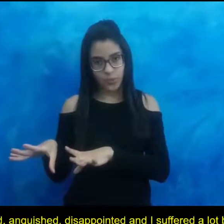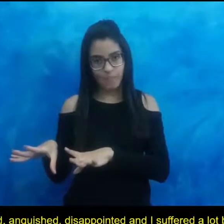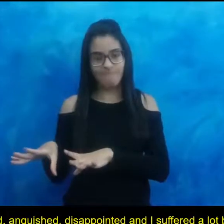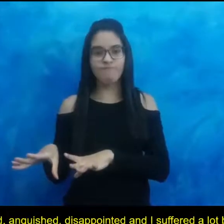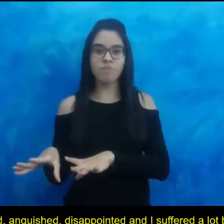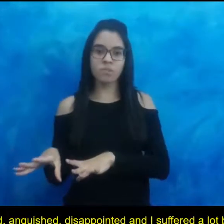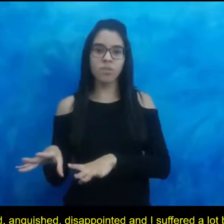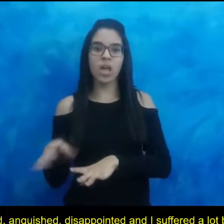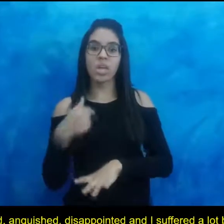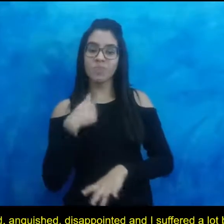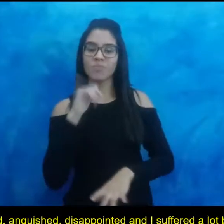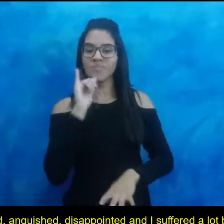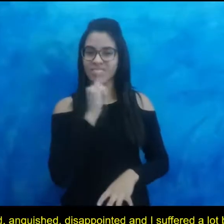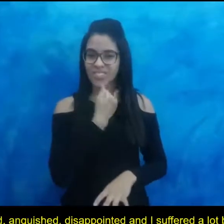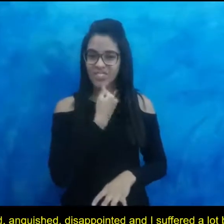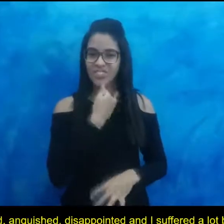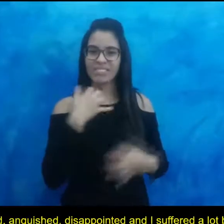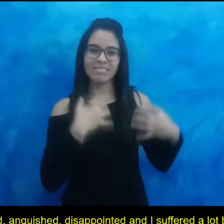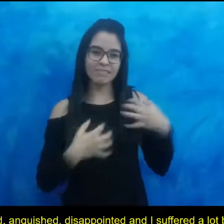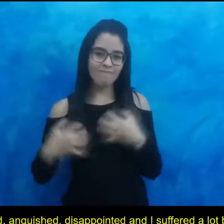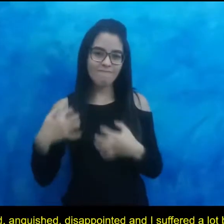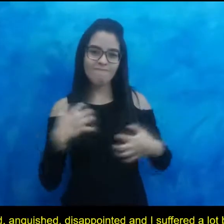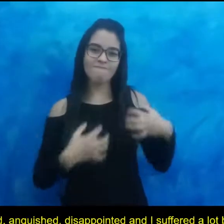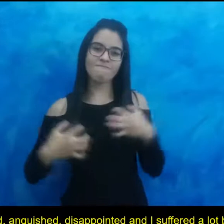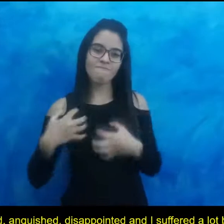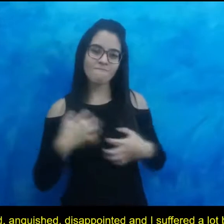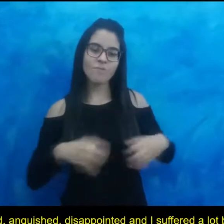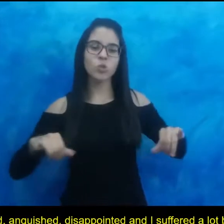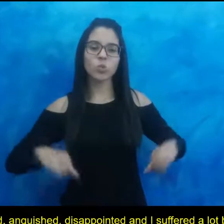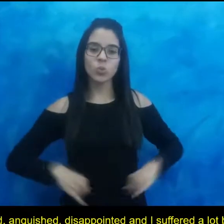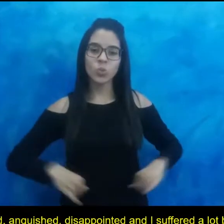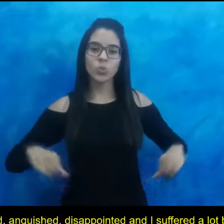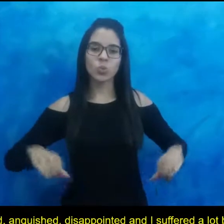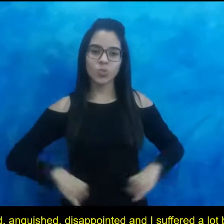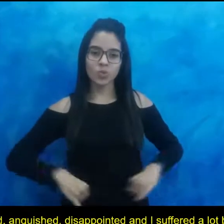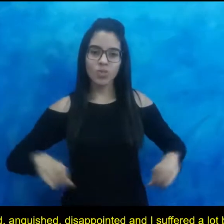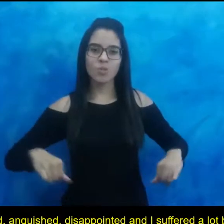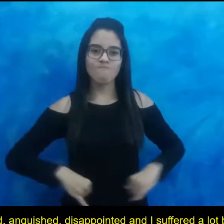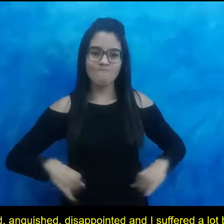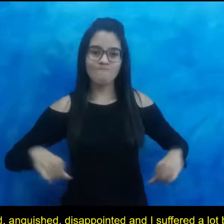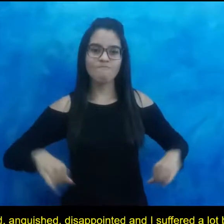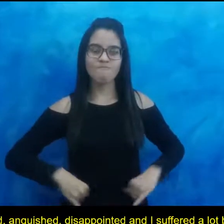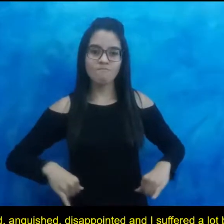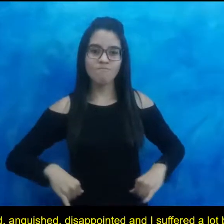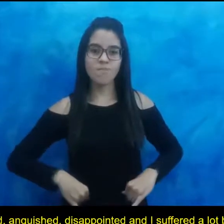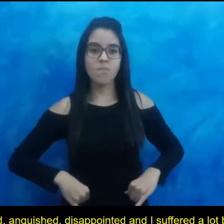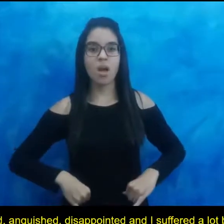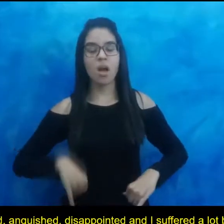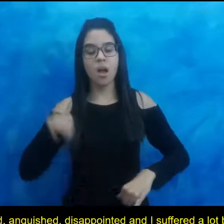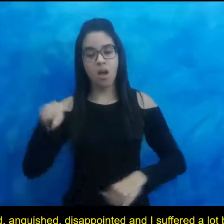lot because in this college I lacked adaptation.